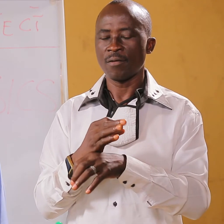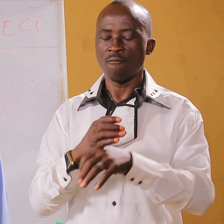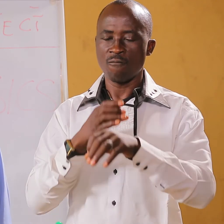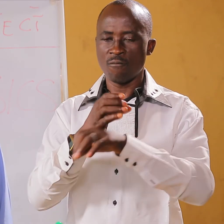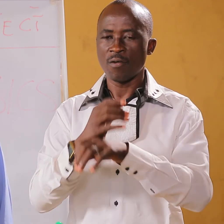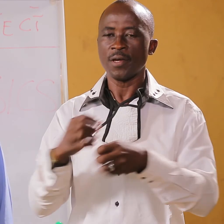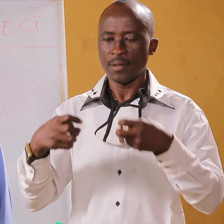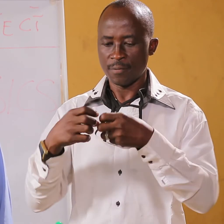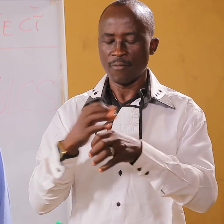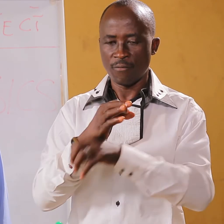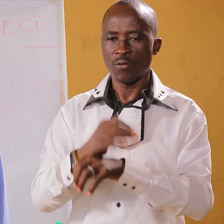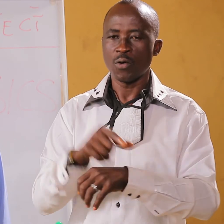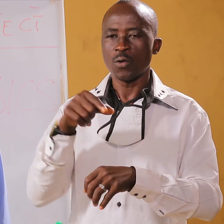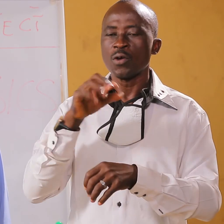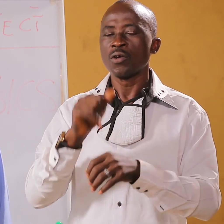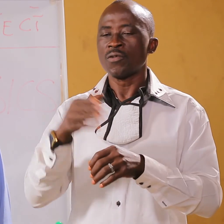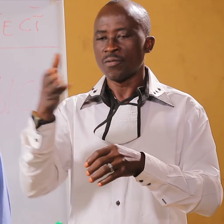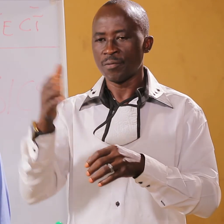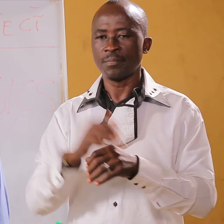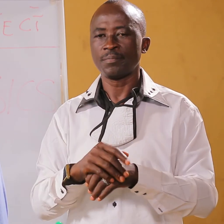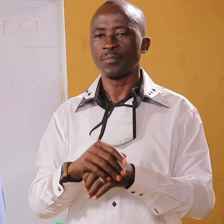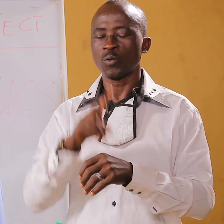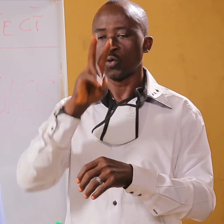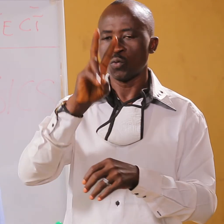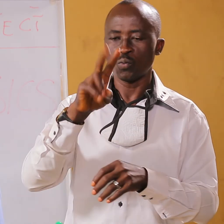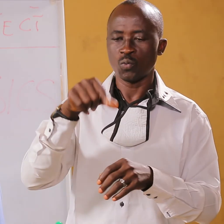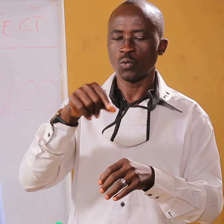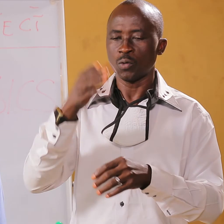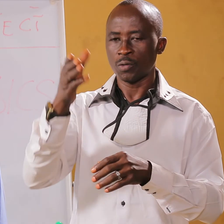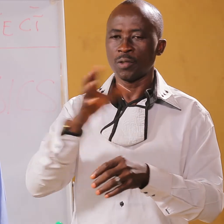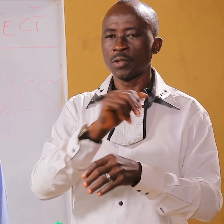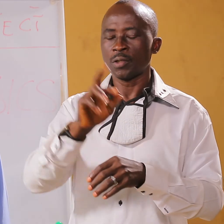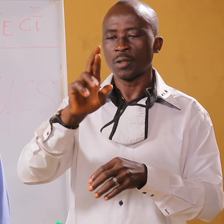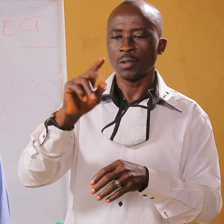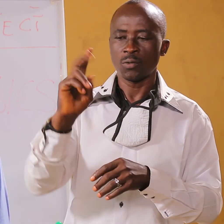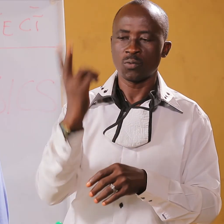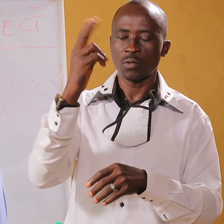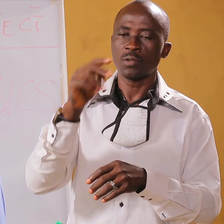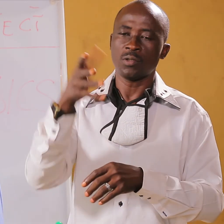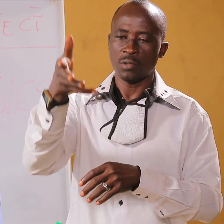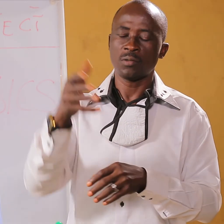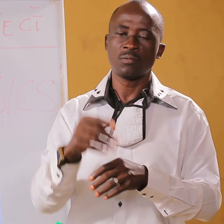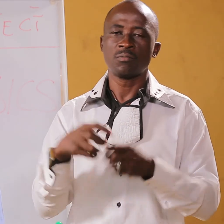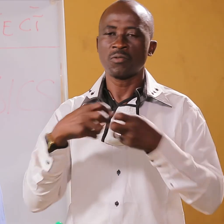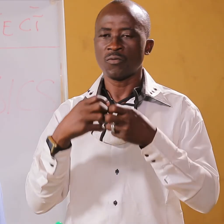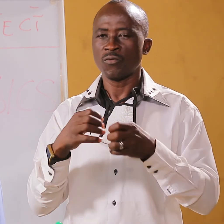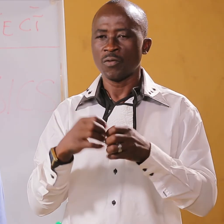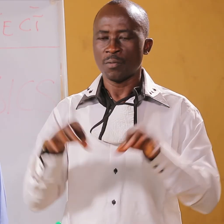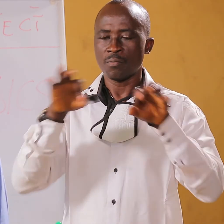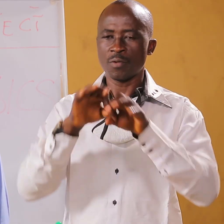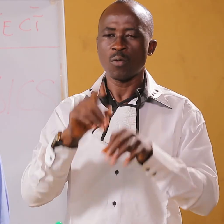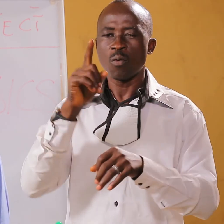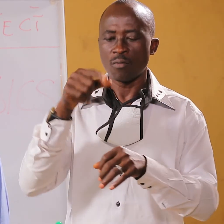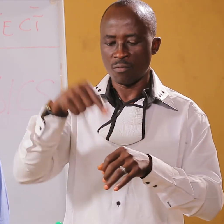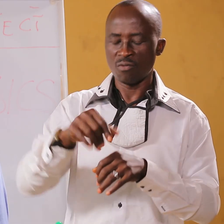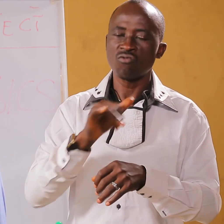force, Q is there, 2 Q's are there, and our R square is there. Electric field intensity, One of the Q